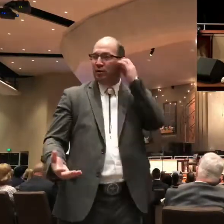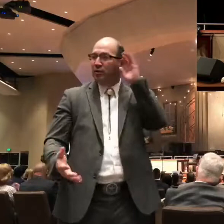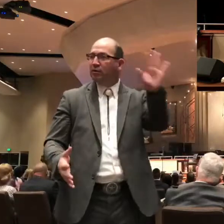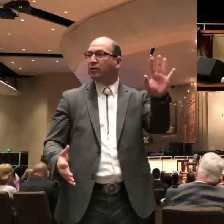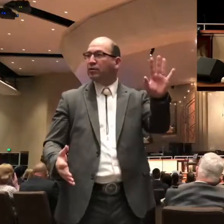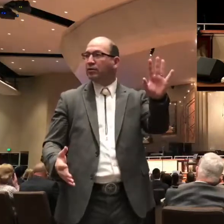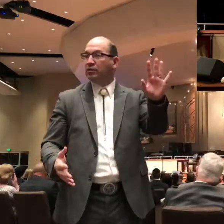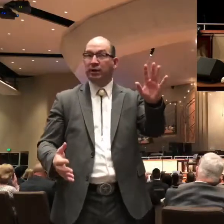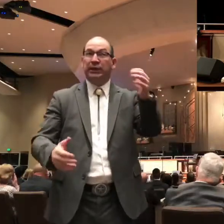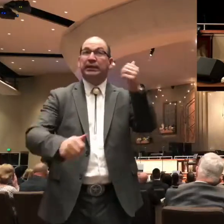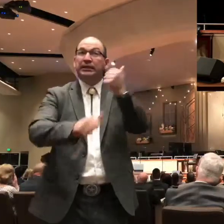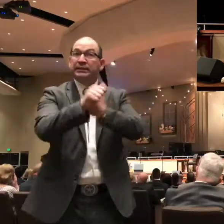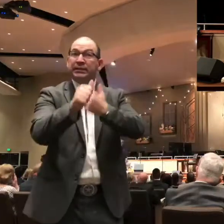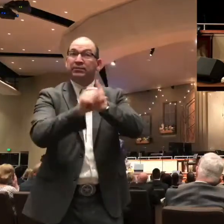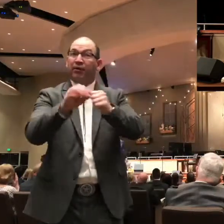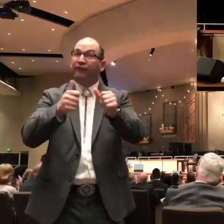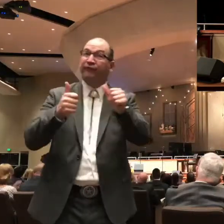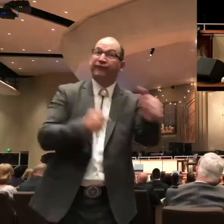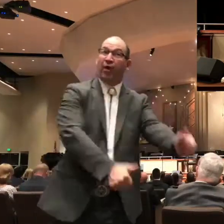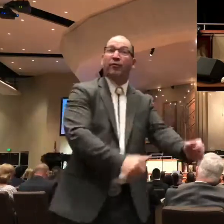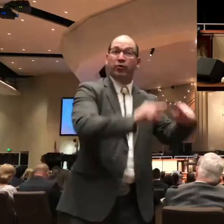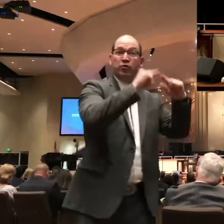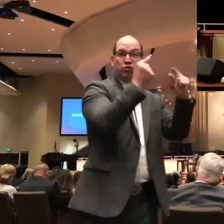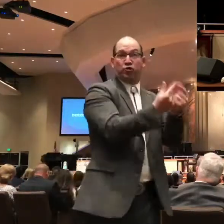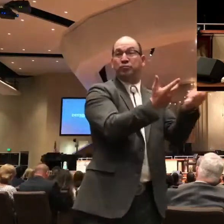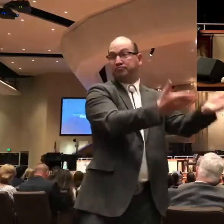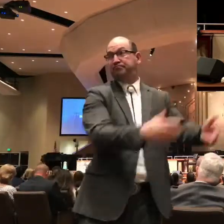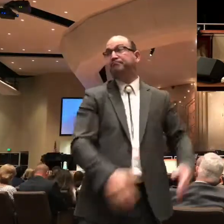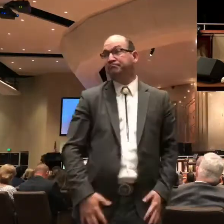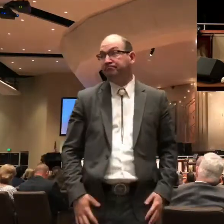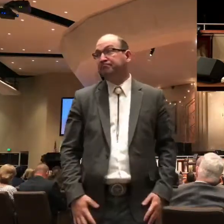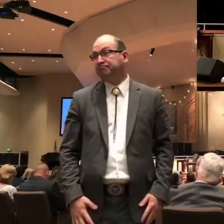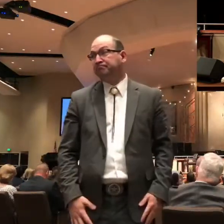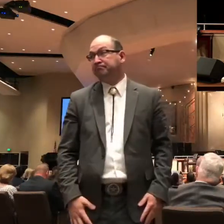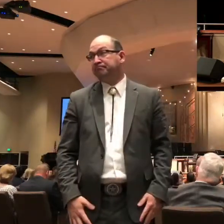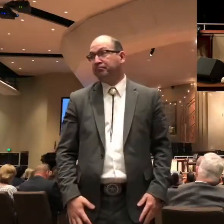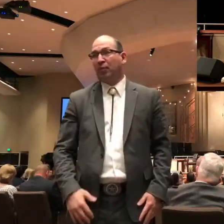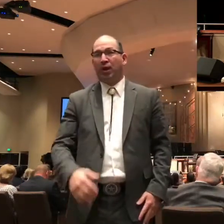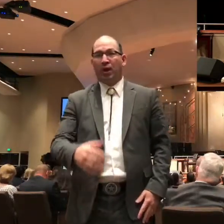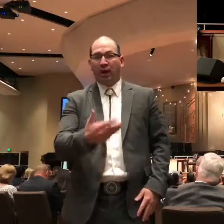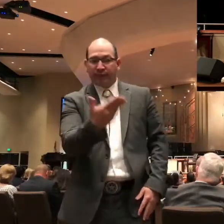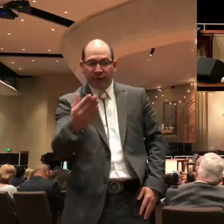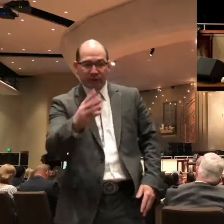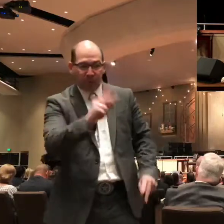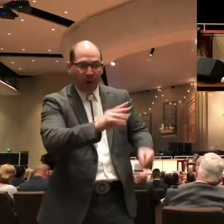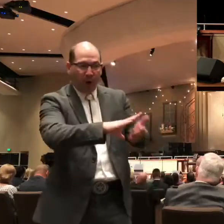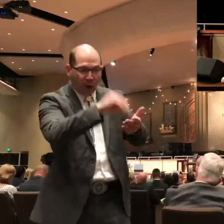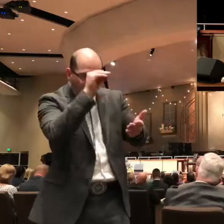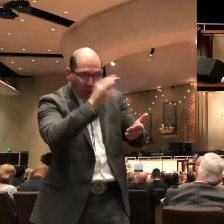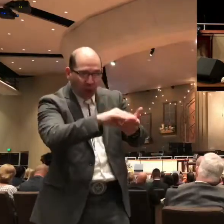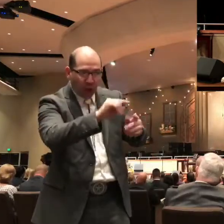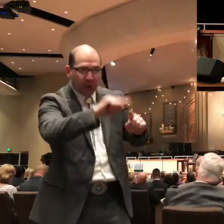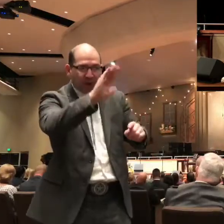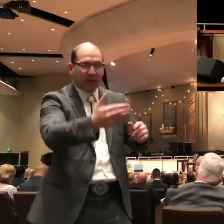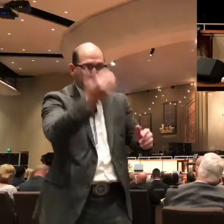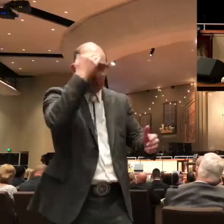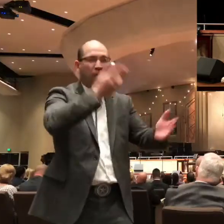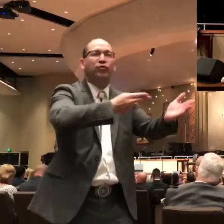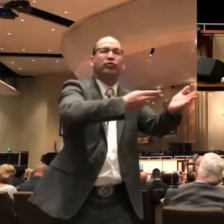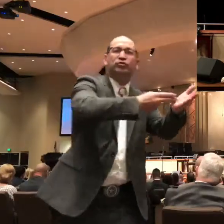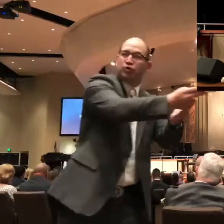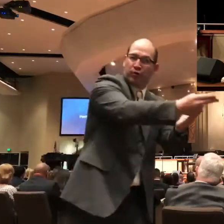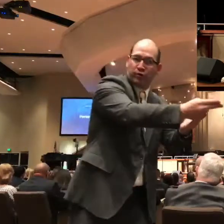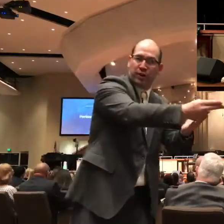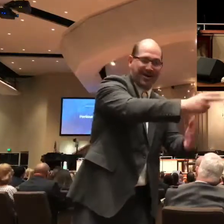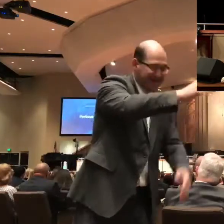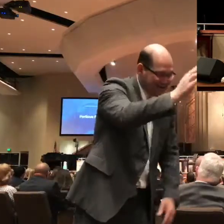is a perilous pursuit. Notice if you would what the Bible says again in verse 7, ever learning and never able to come to the knowledge of